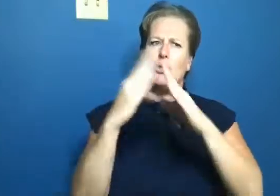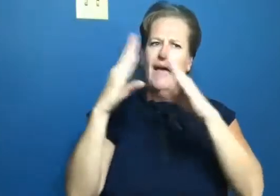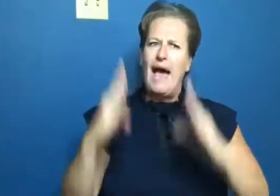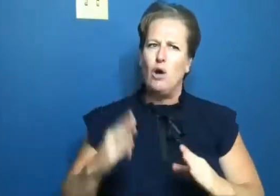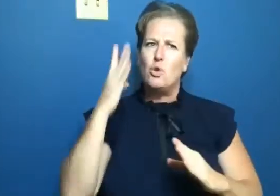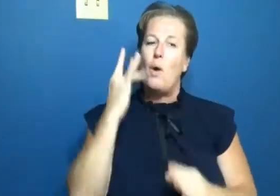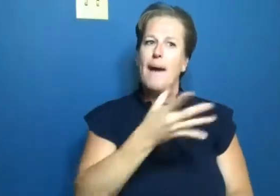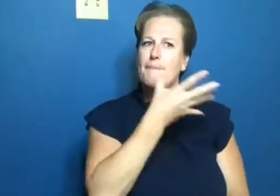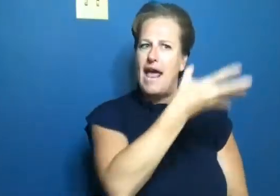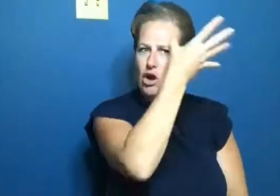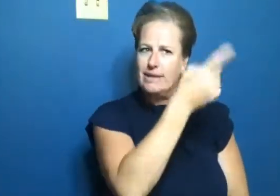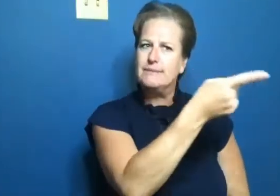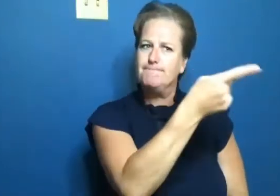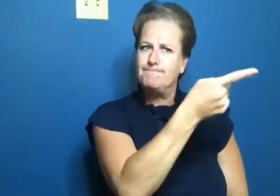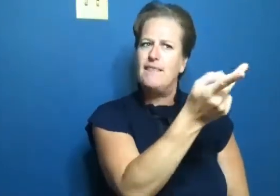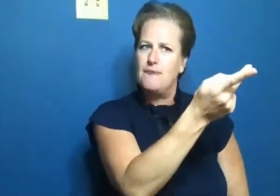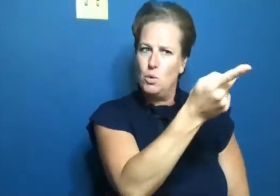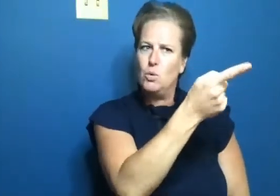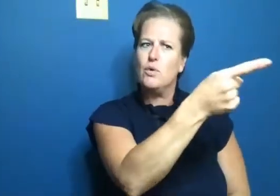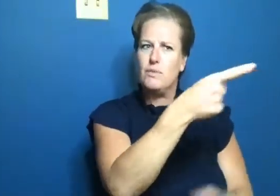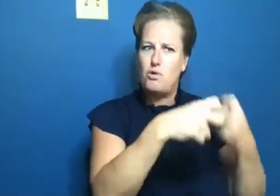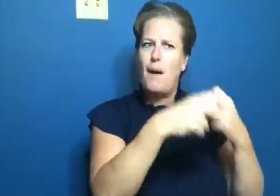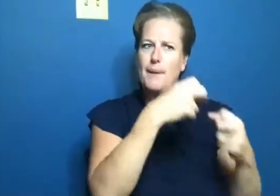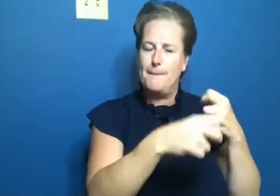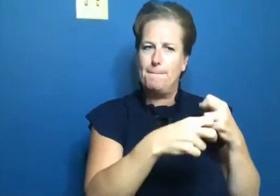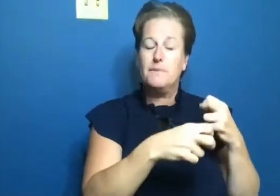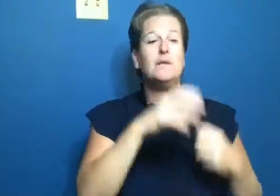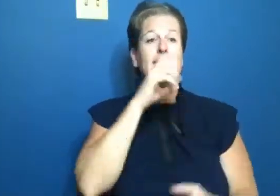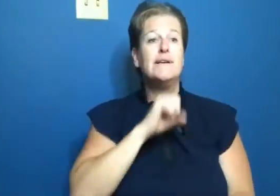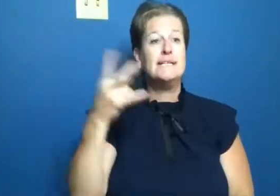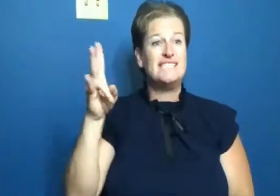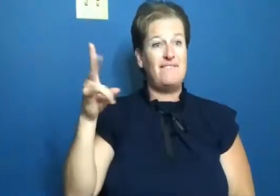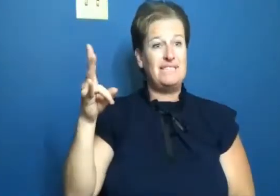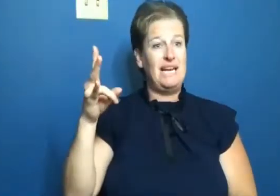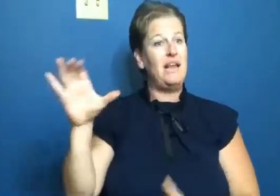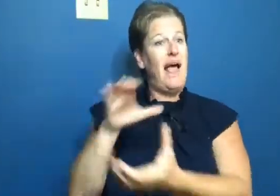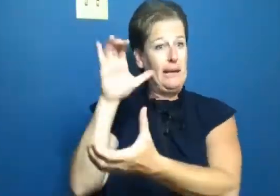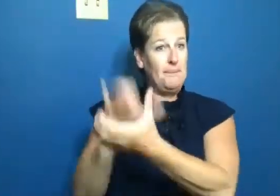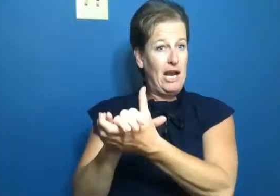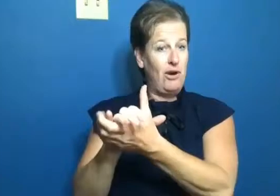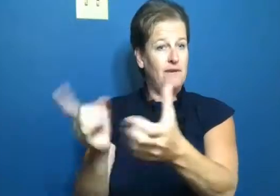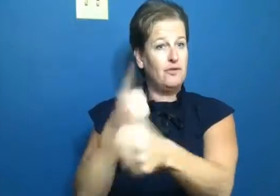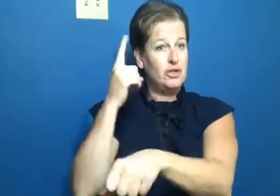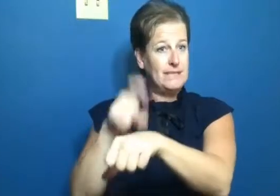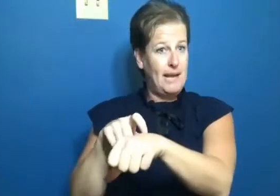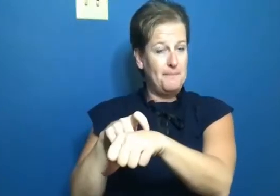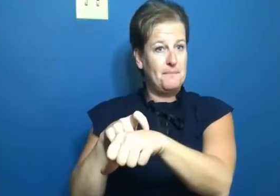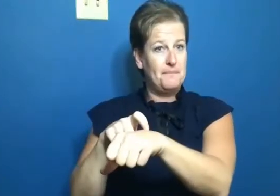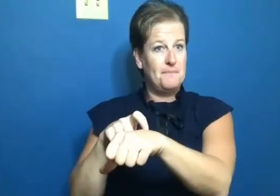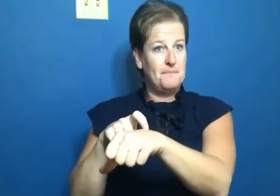the problem. So when I was 17 years old, I got married for the first time. And I thought that that was going to solve